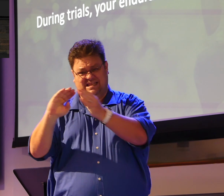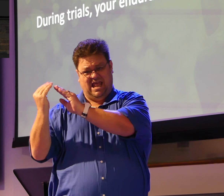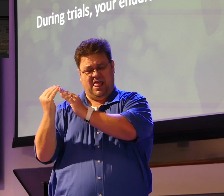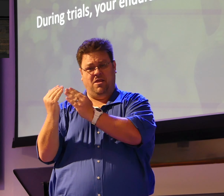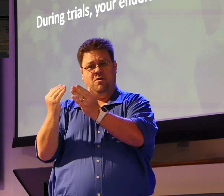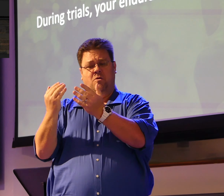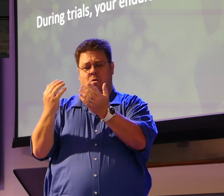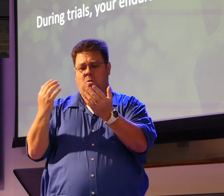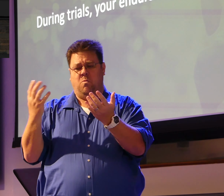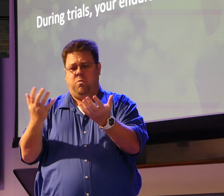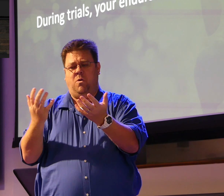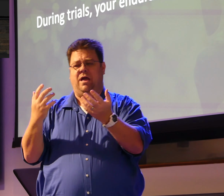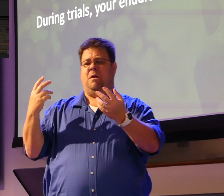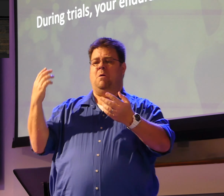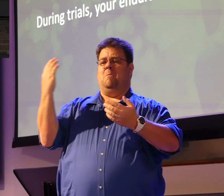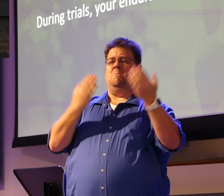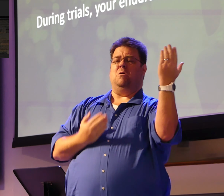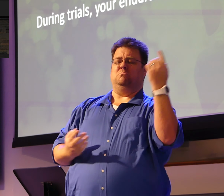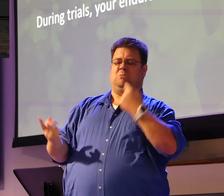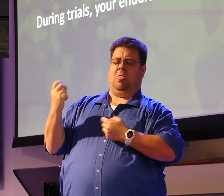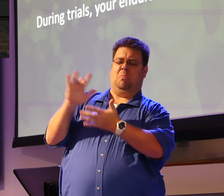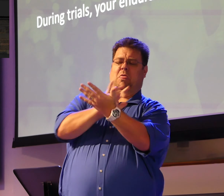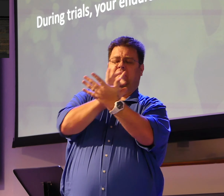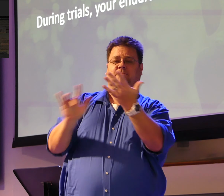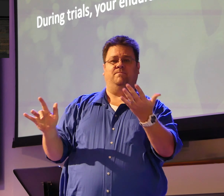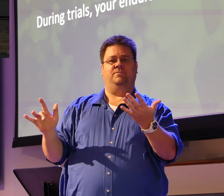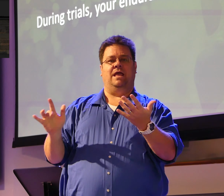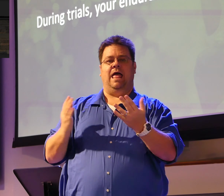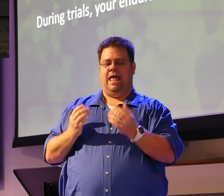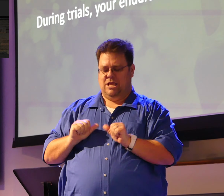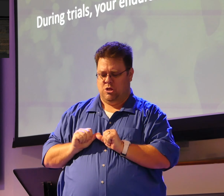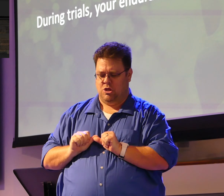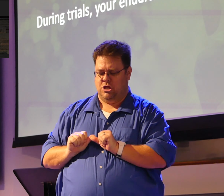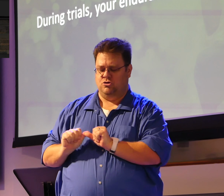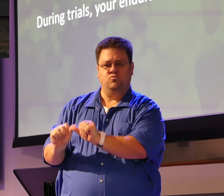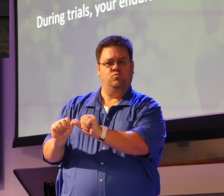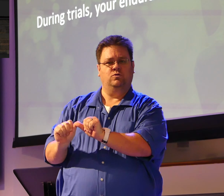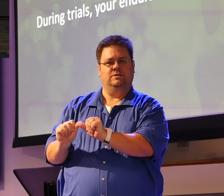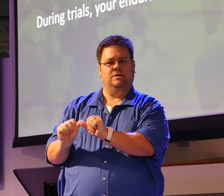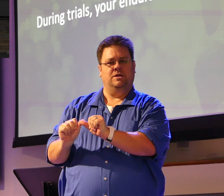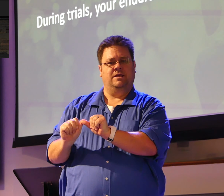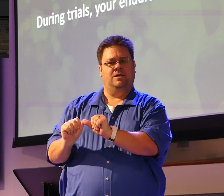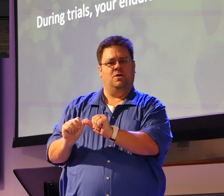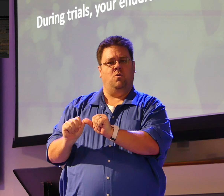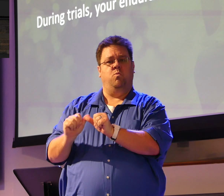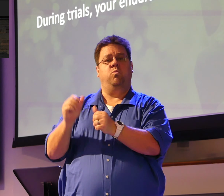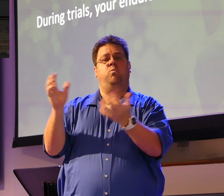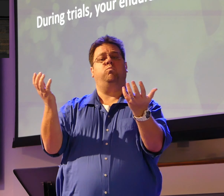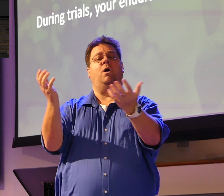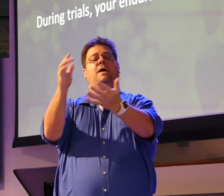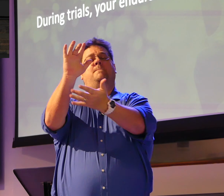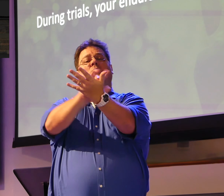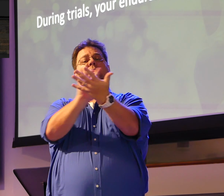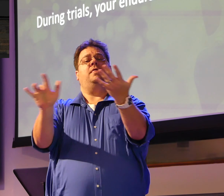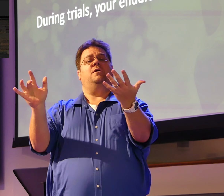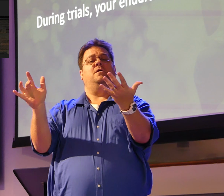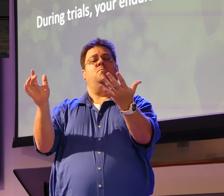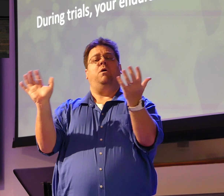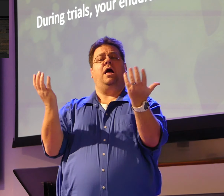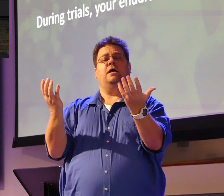and then he says what persecutions i endured say that with me what